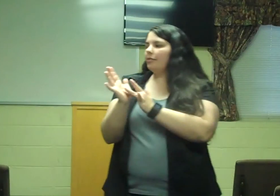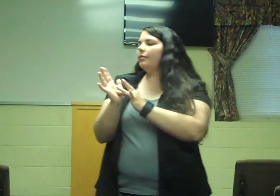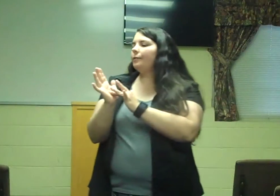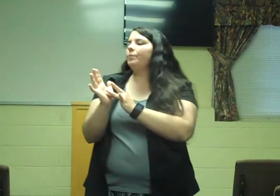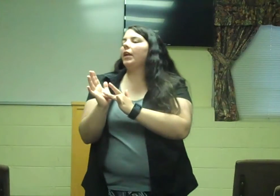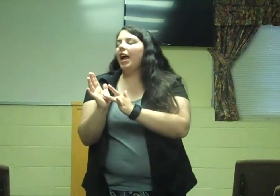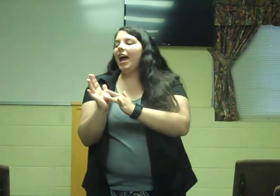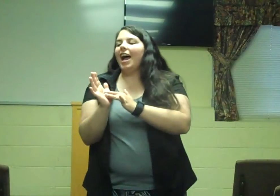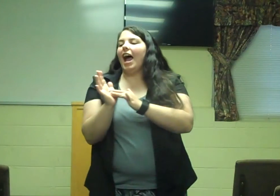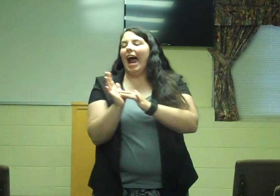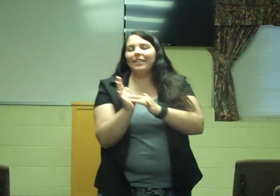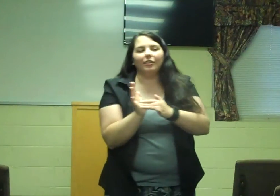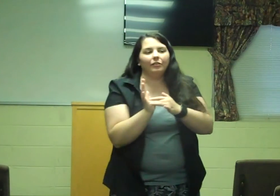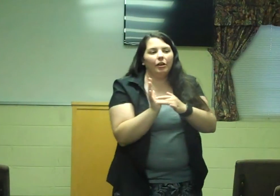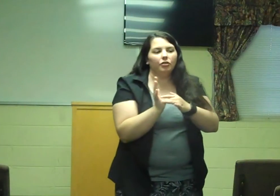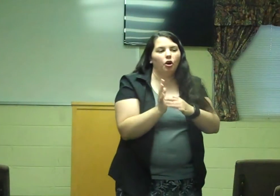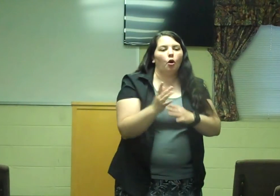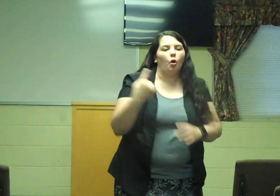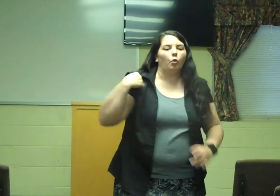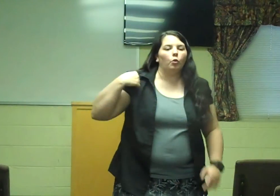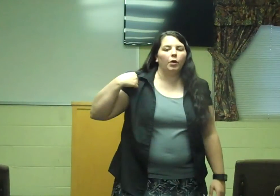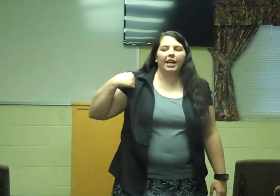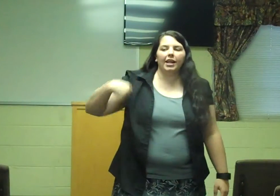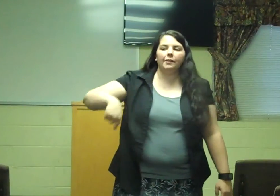Jesus. And so, we